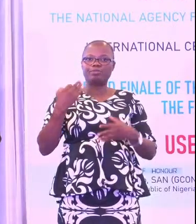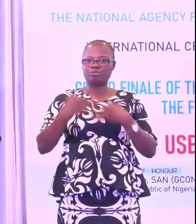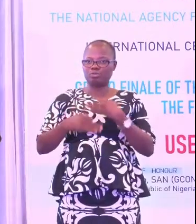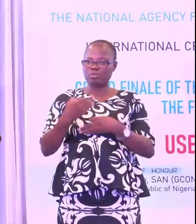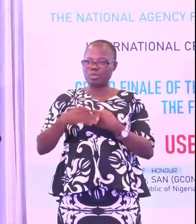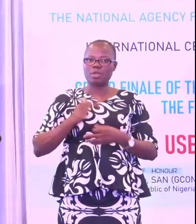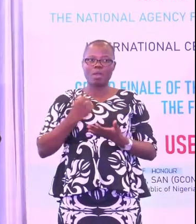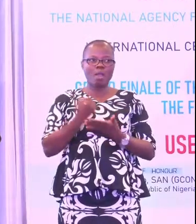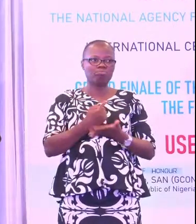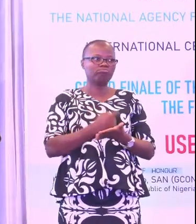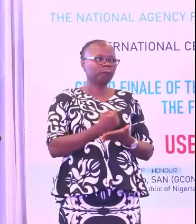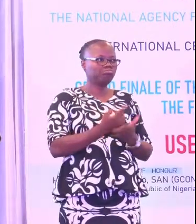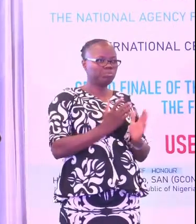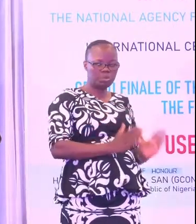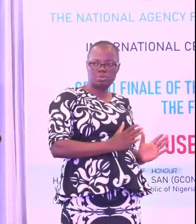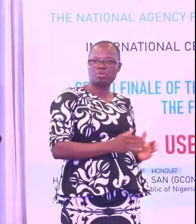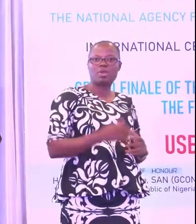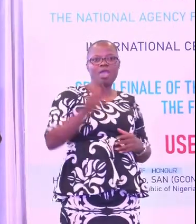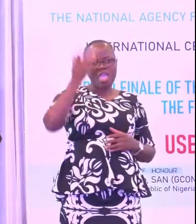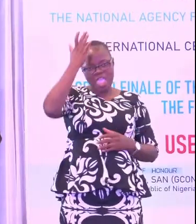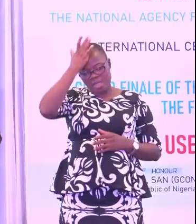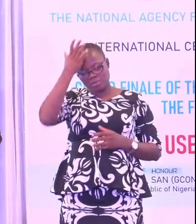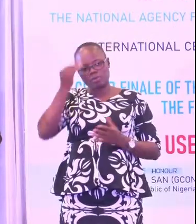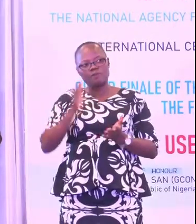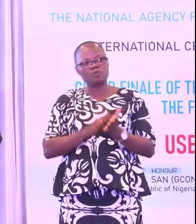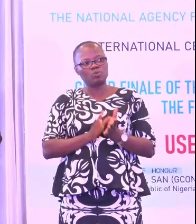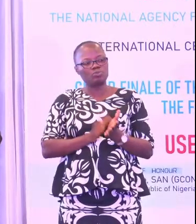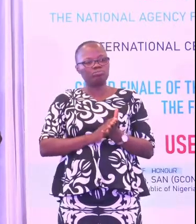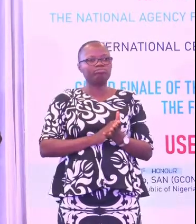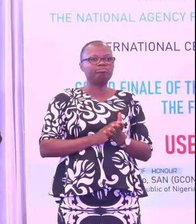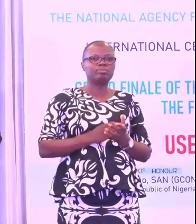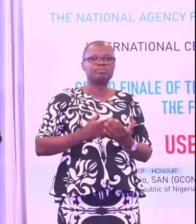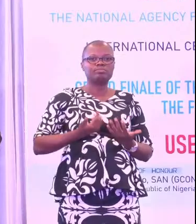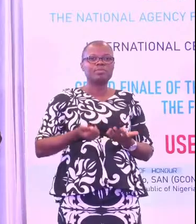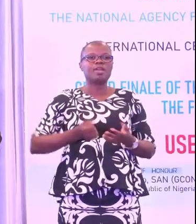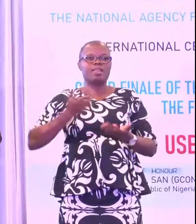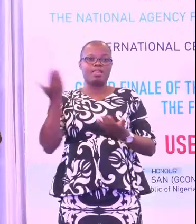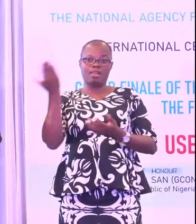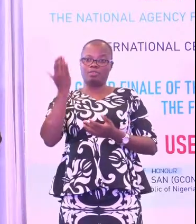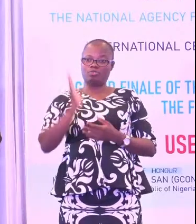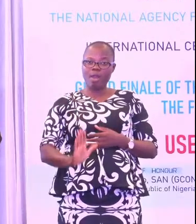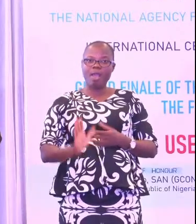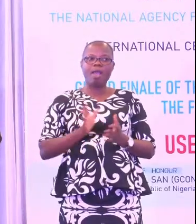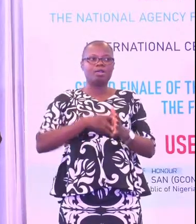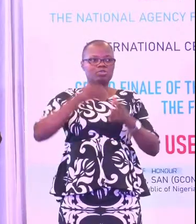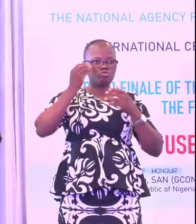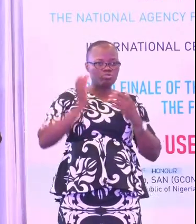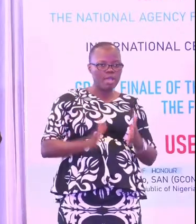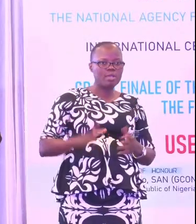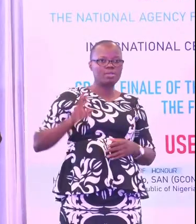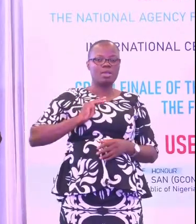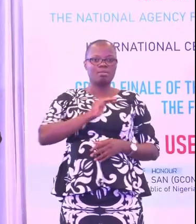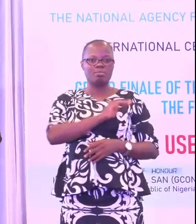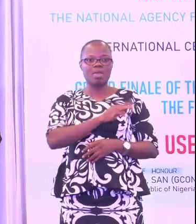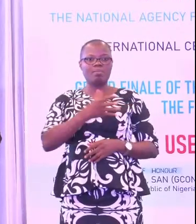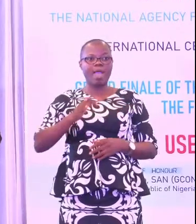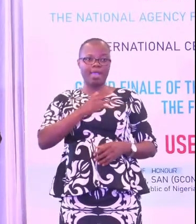our debaters, heads of schools, lecturers, and students, members of staff of